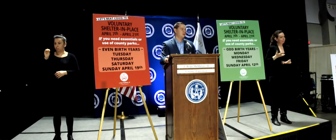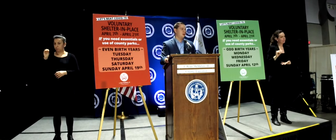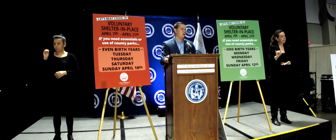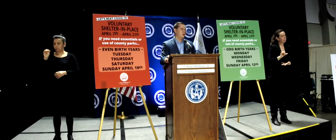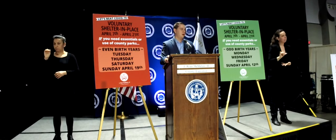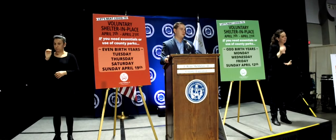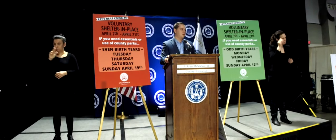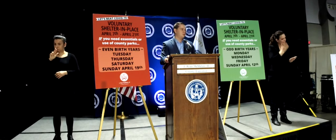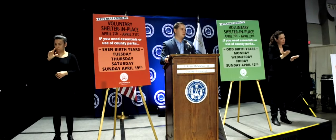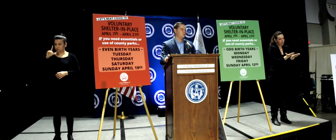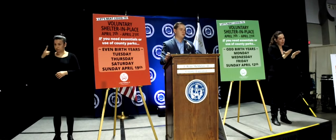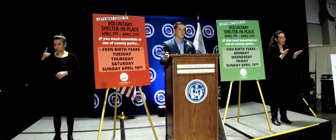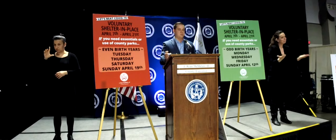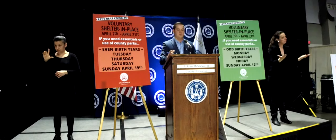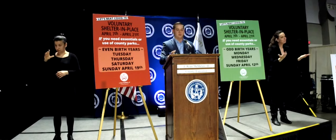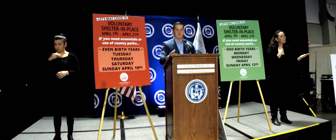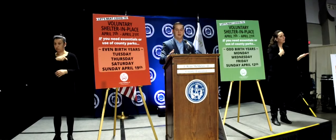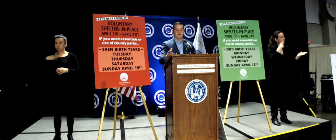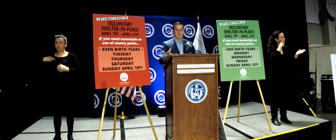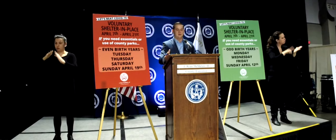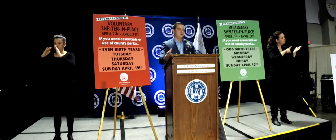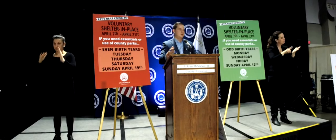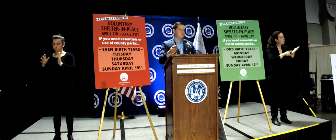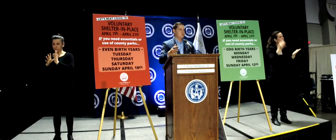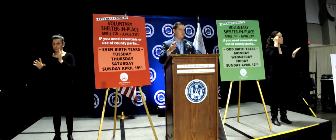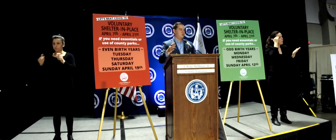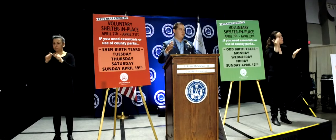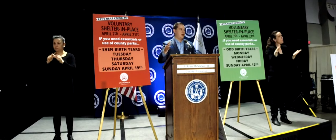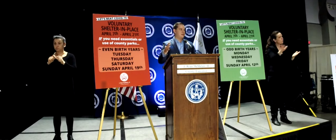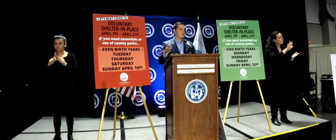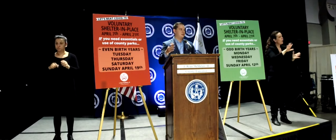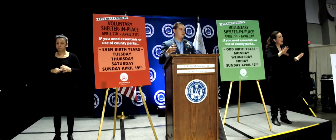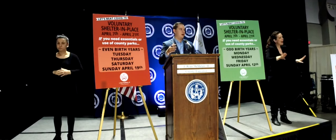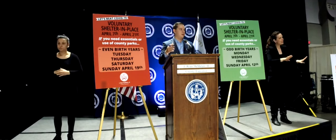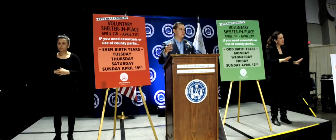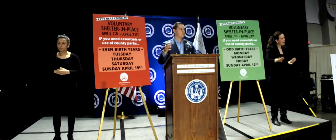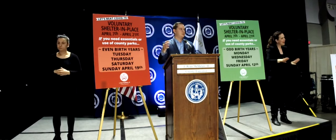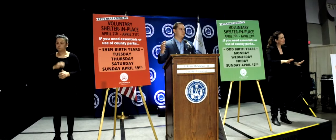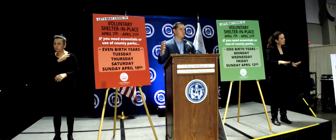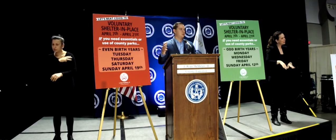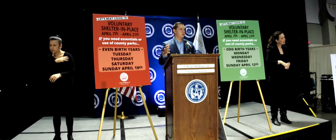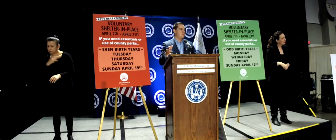night. I thought so that people can kind of see what we're asking and